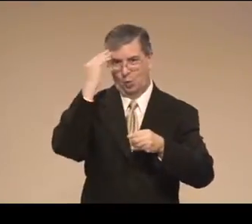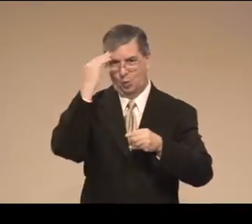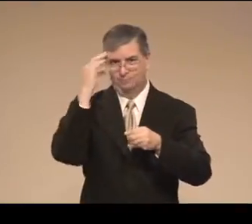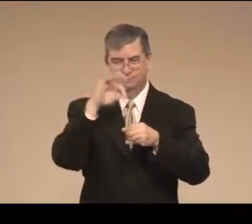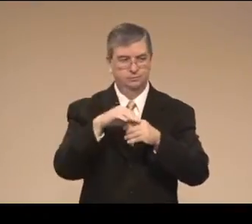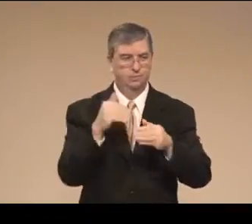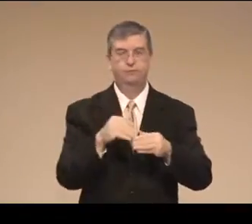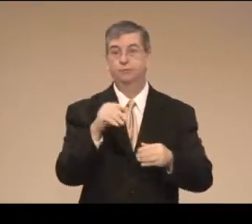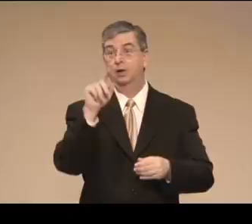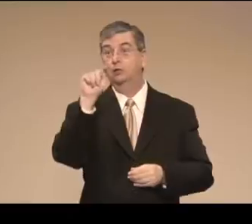I know it's close to the election now.